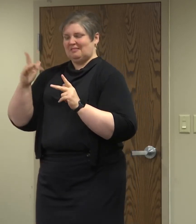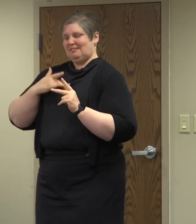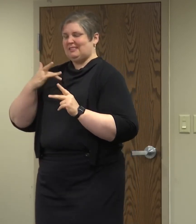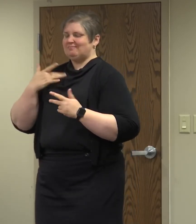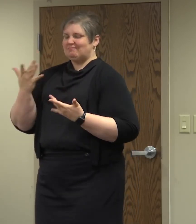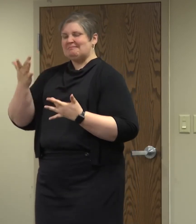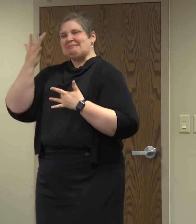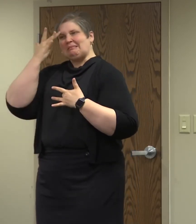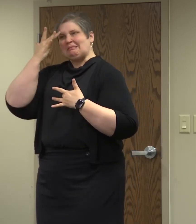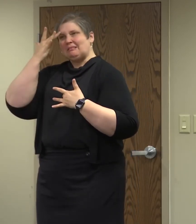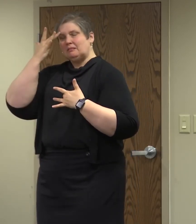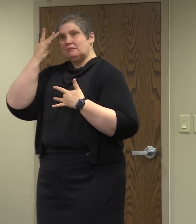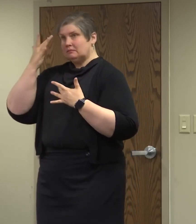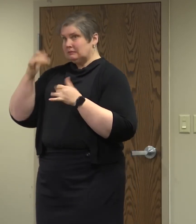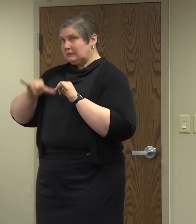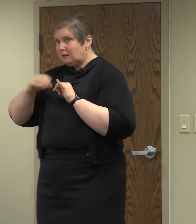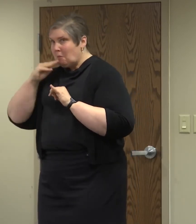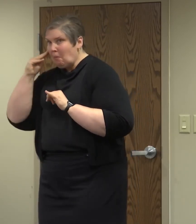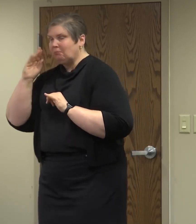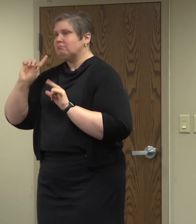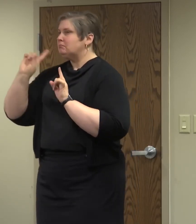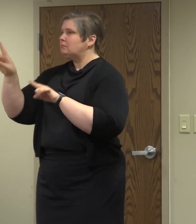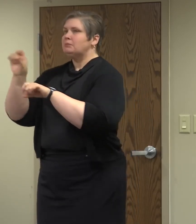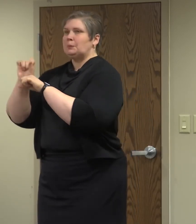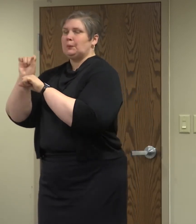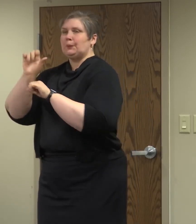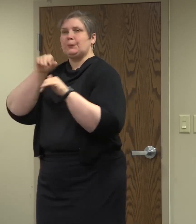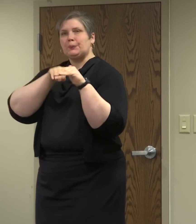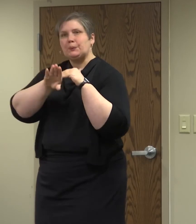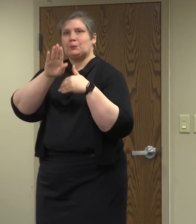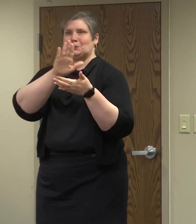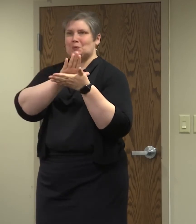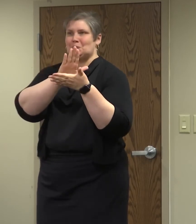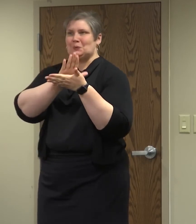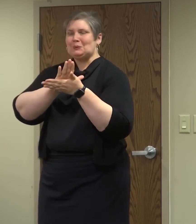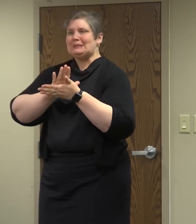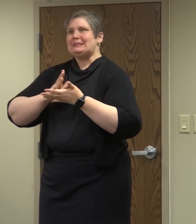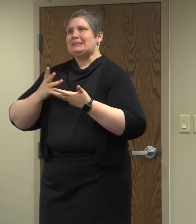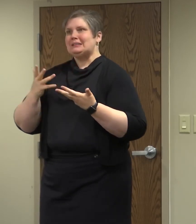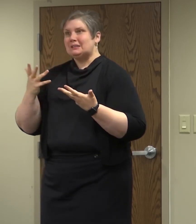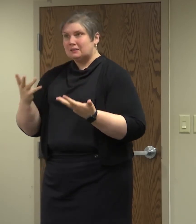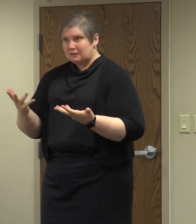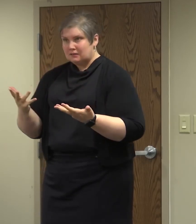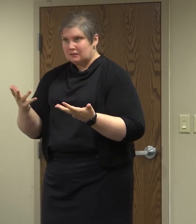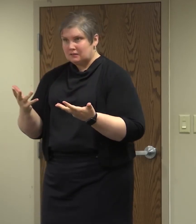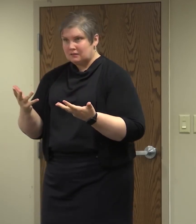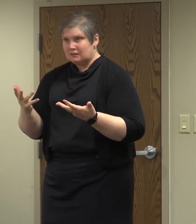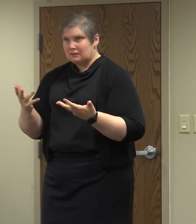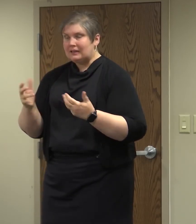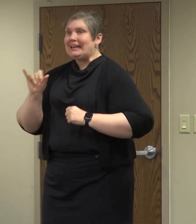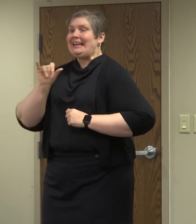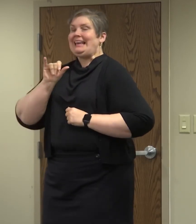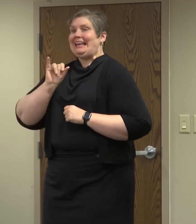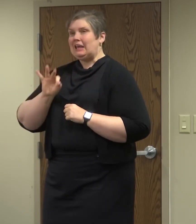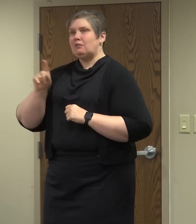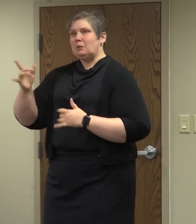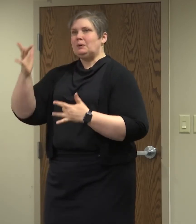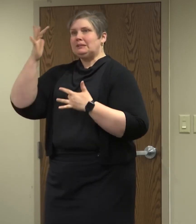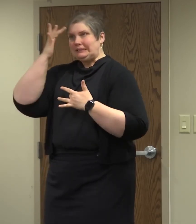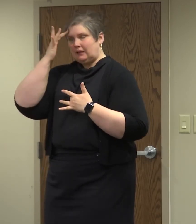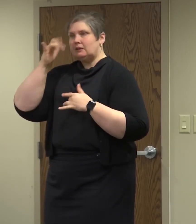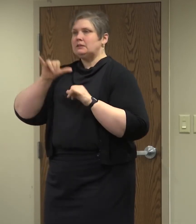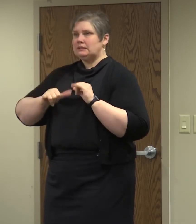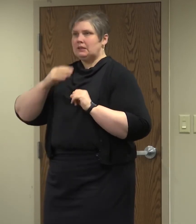others. We've had a hard time getting people to understand that you need to quarantine after an exposure. That